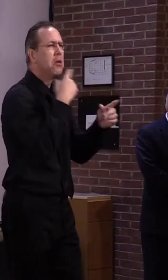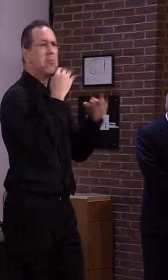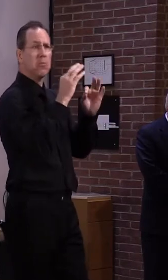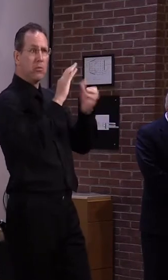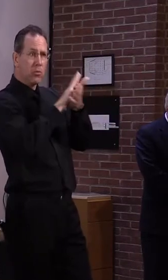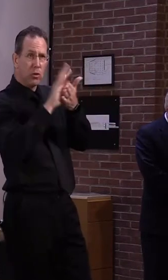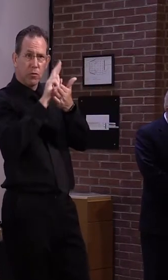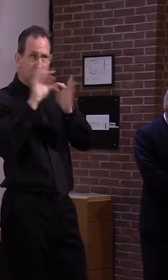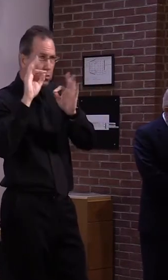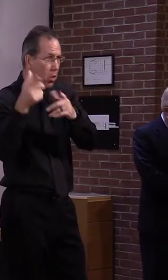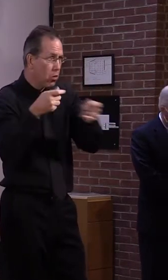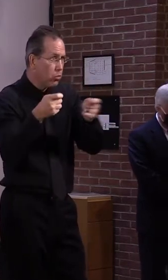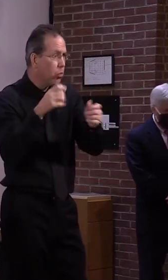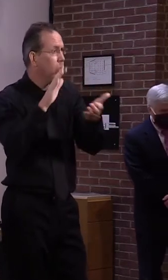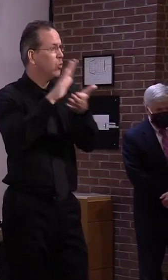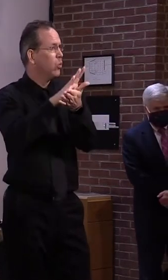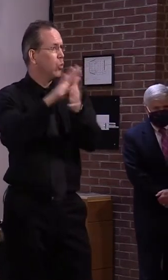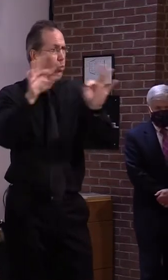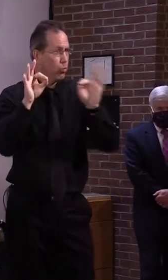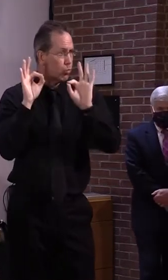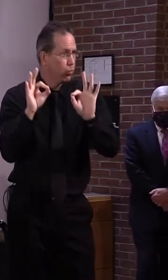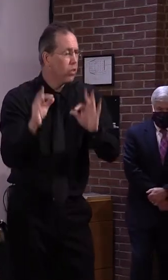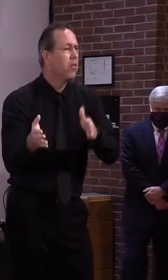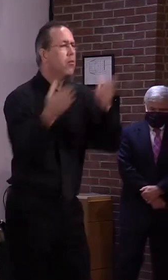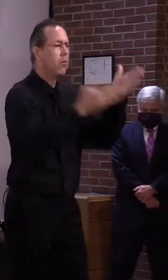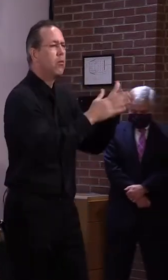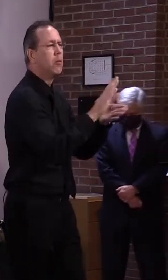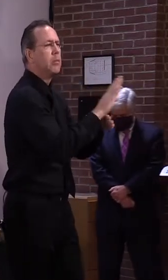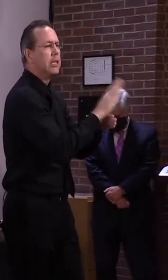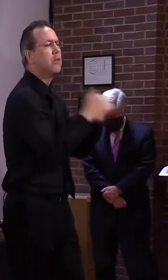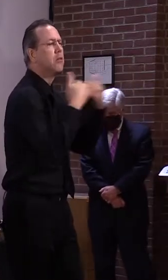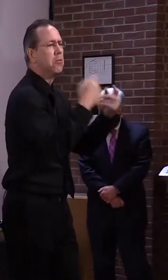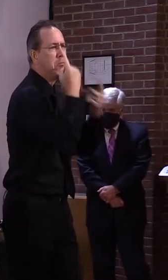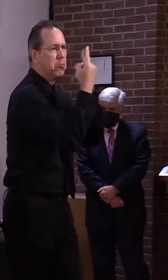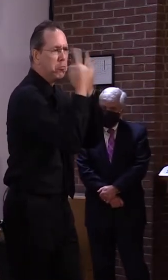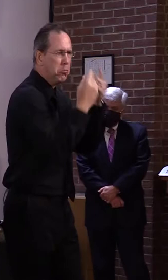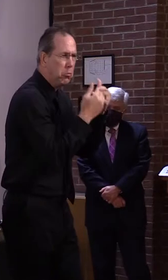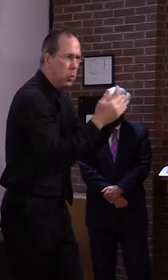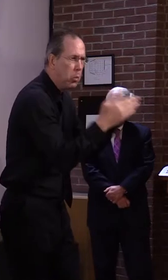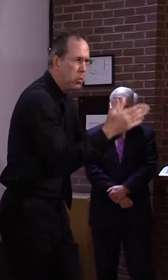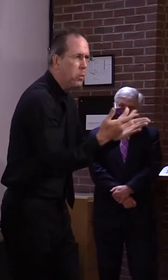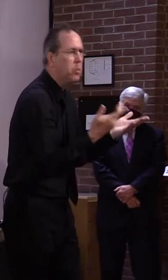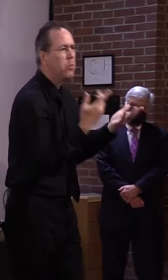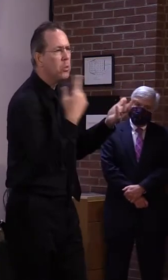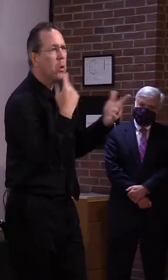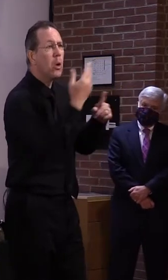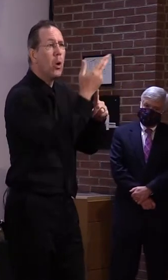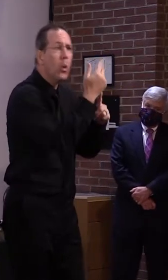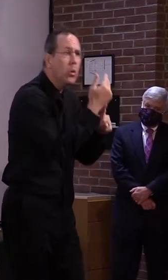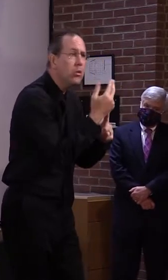and open up certain hospitality in particular to get back to some sort of normalcy.